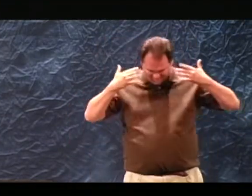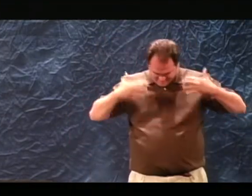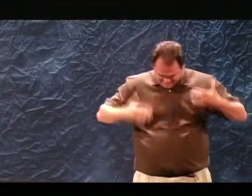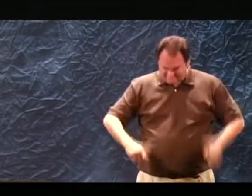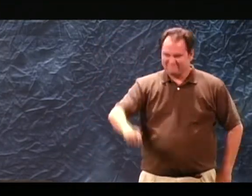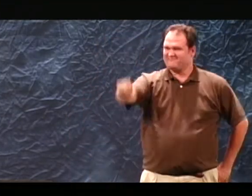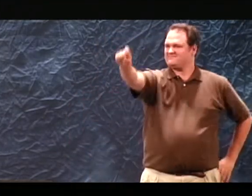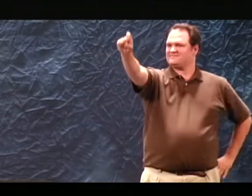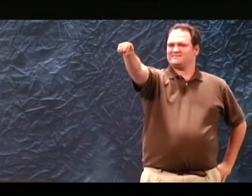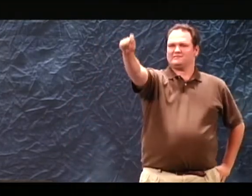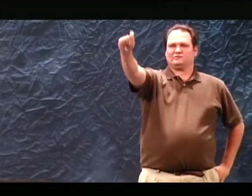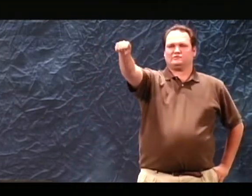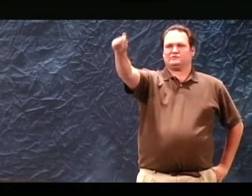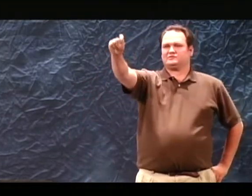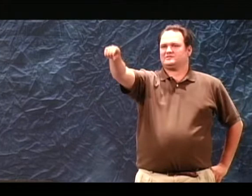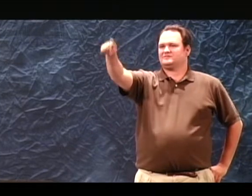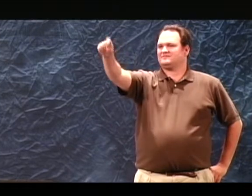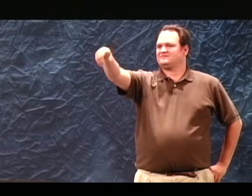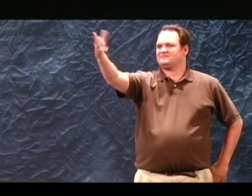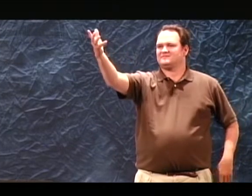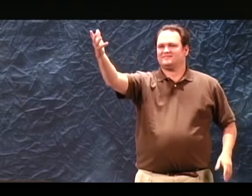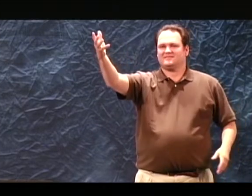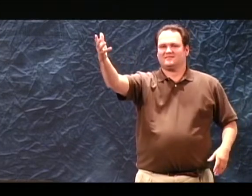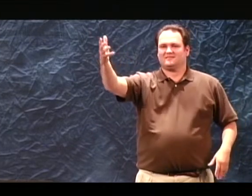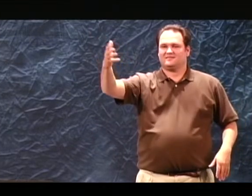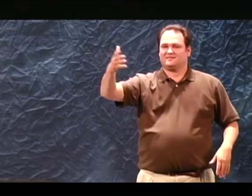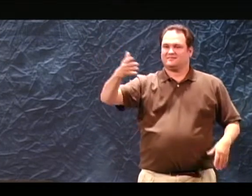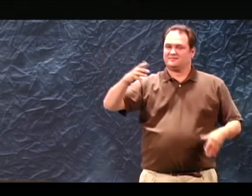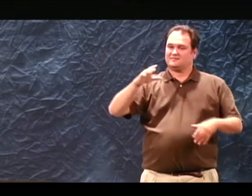and so every part of the body of christ is necessary